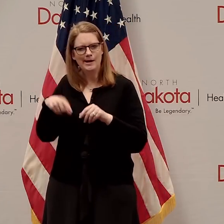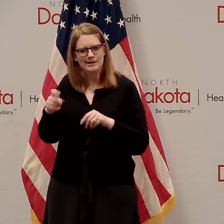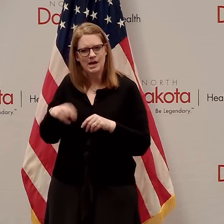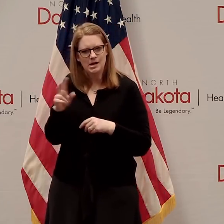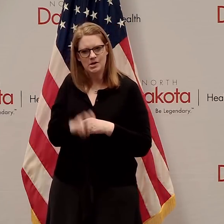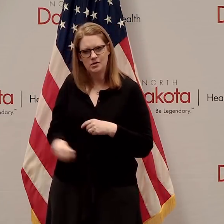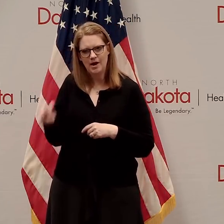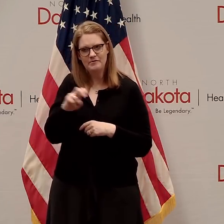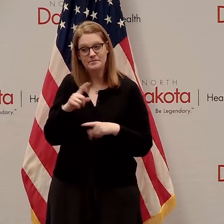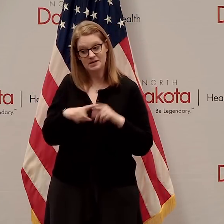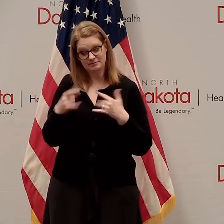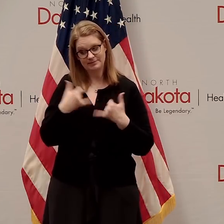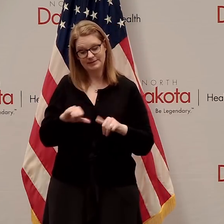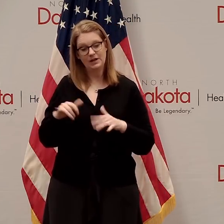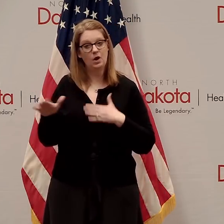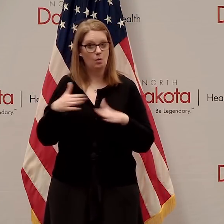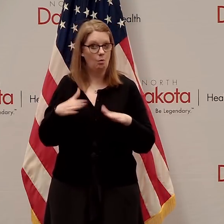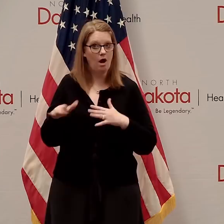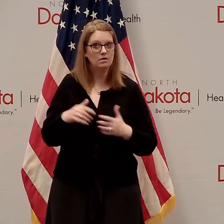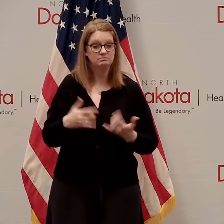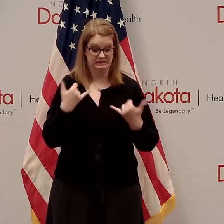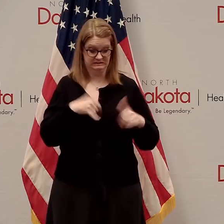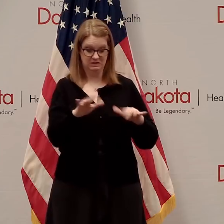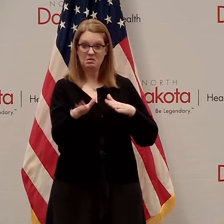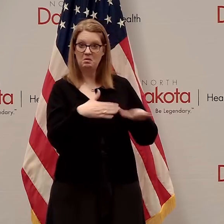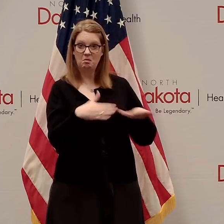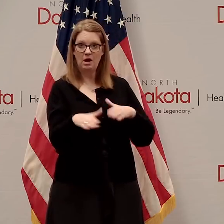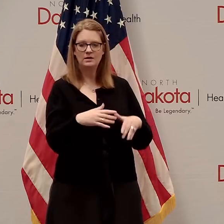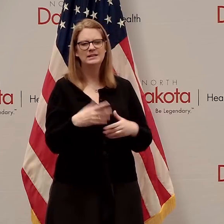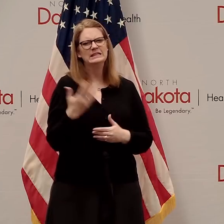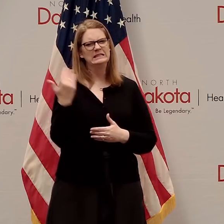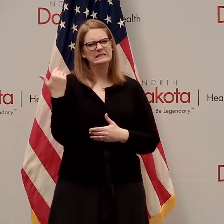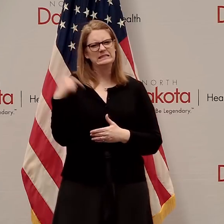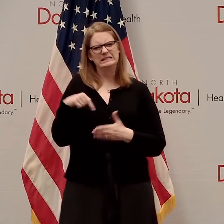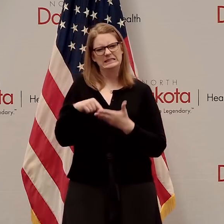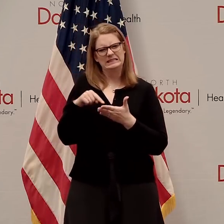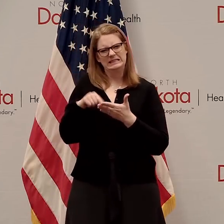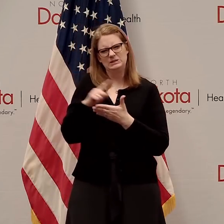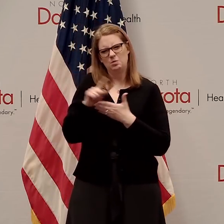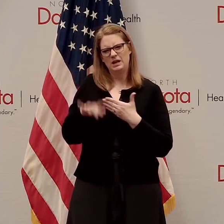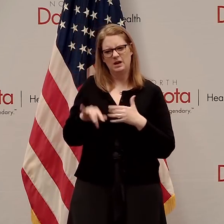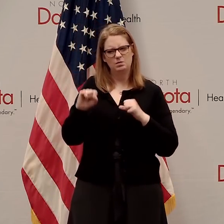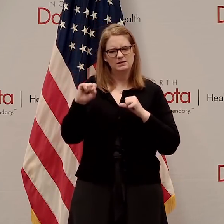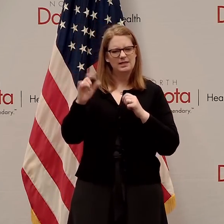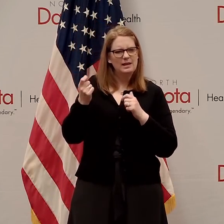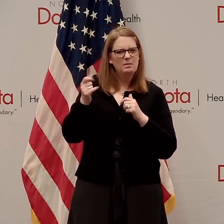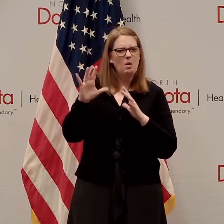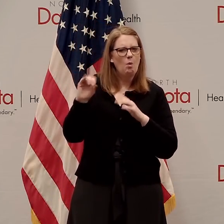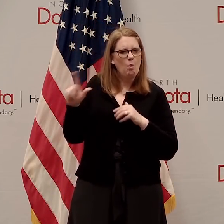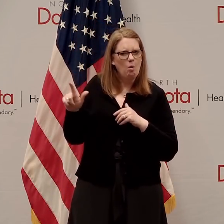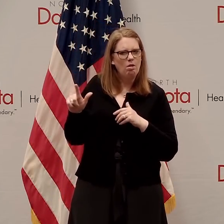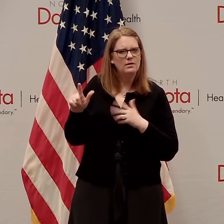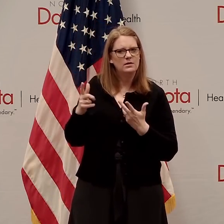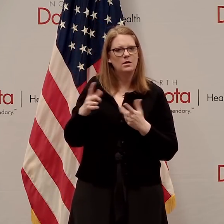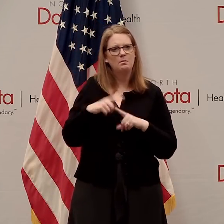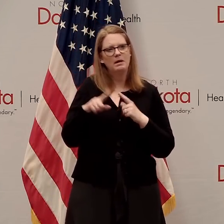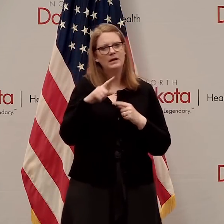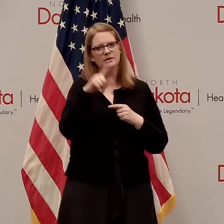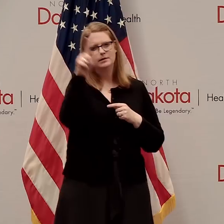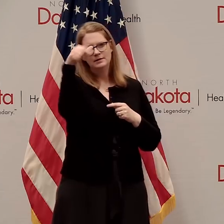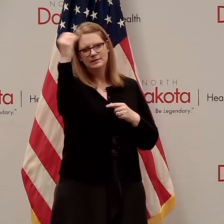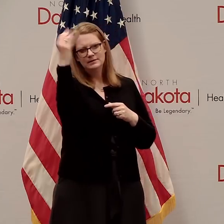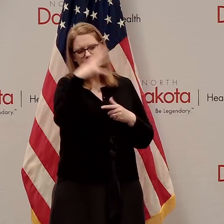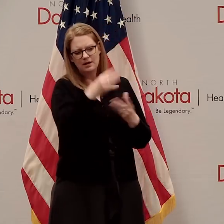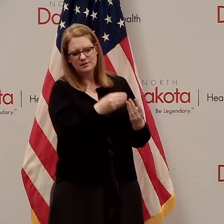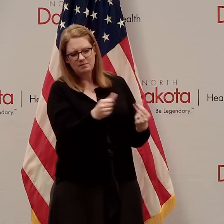on walking. And I know the weather's been a little cool this last week in parts of North Dakota, but if the sun is melting that ice and you've got a safe surface